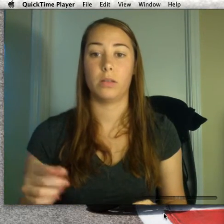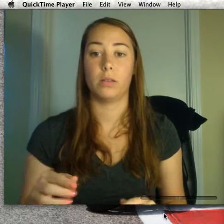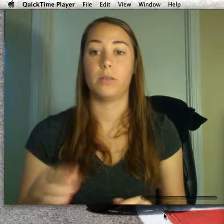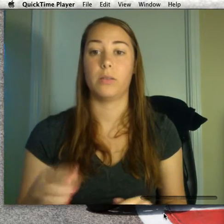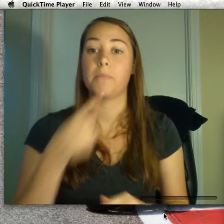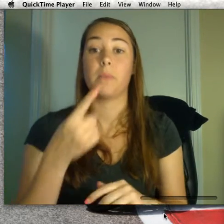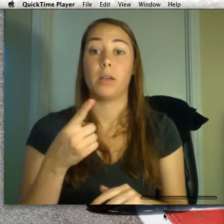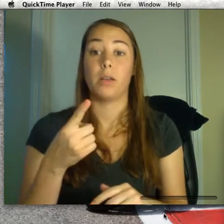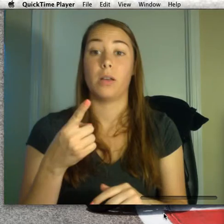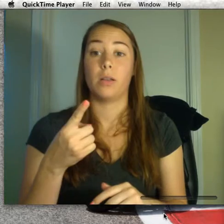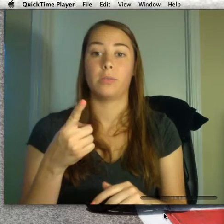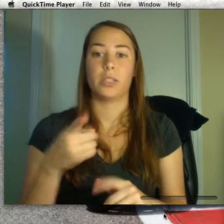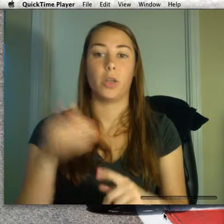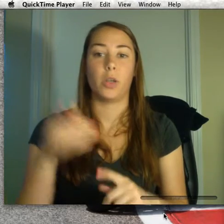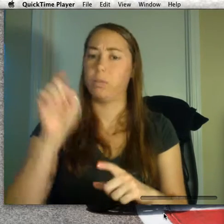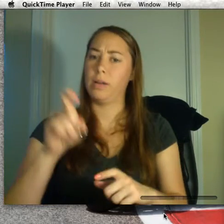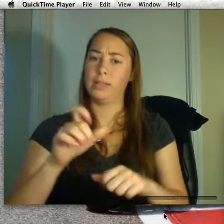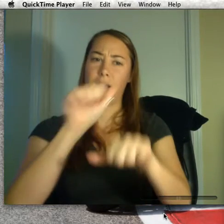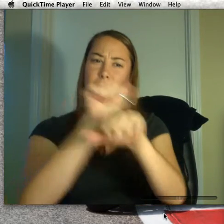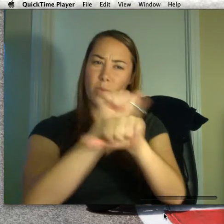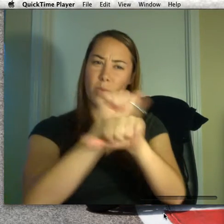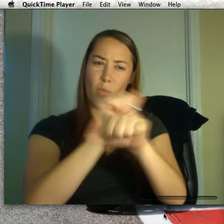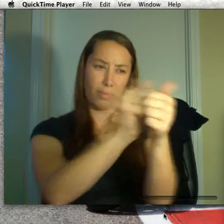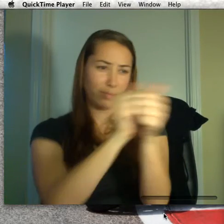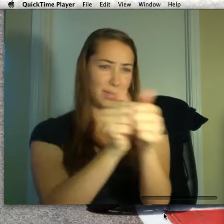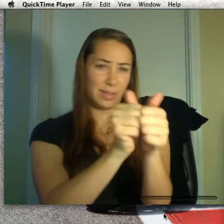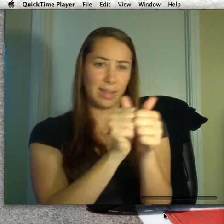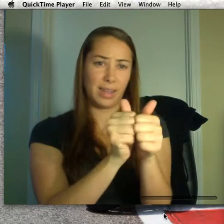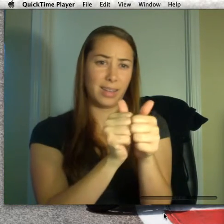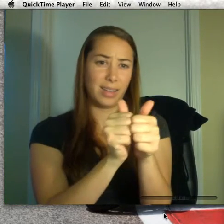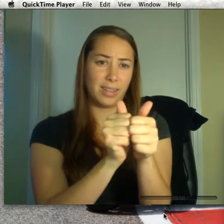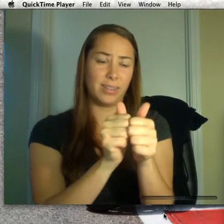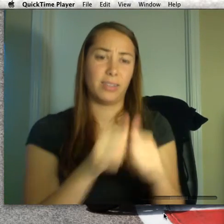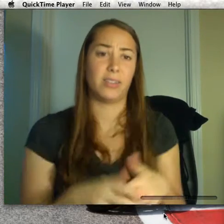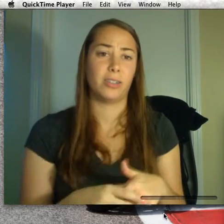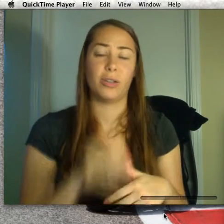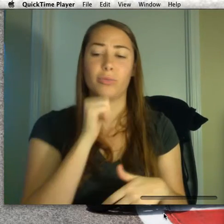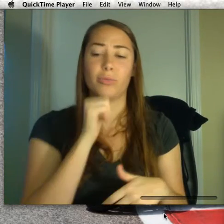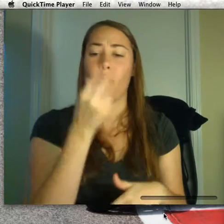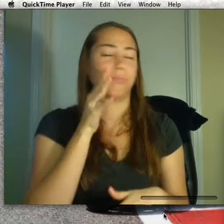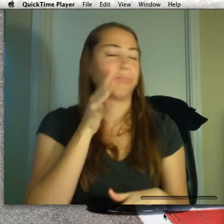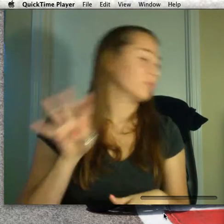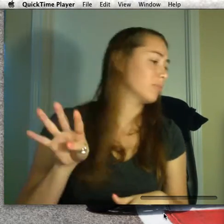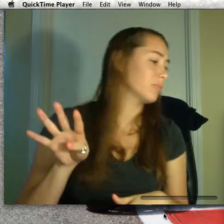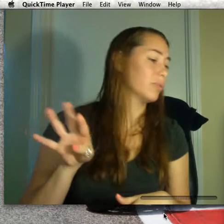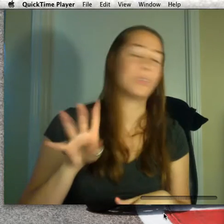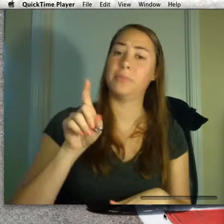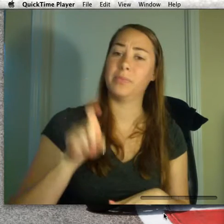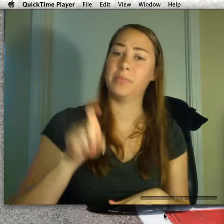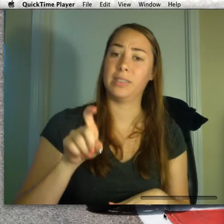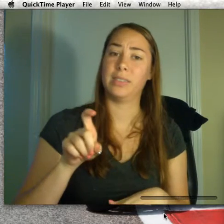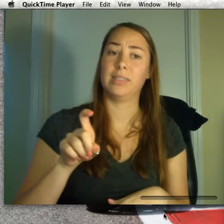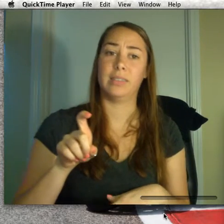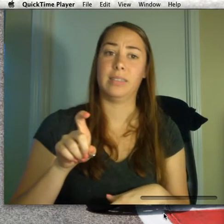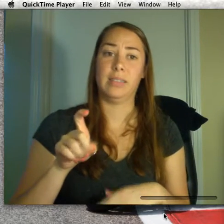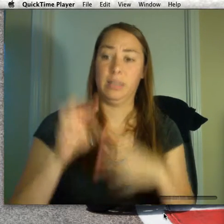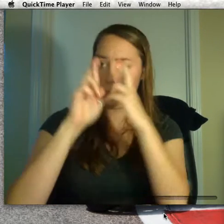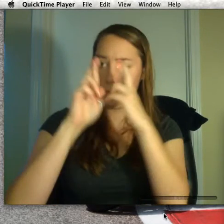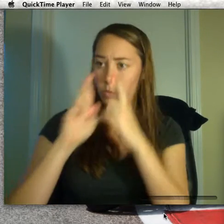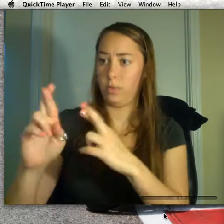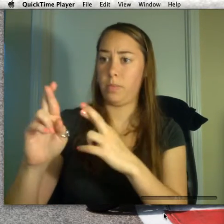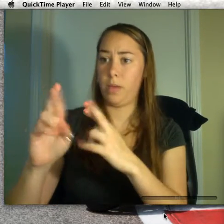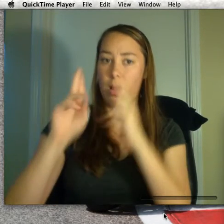sisters. Don't die apart as fools. Love each other. Respect each other.